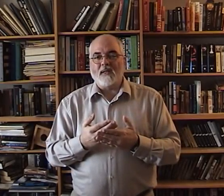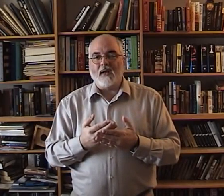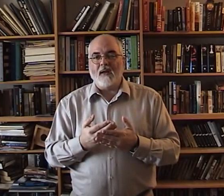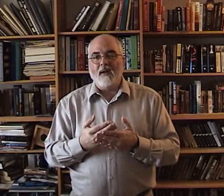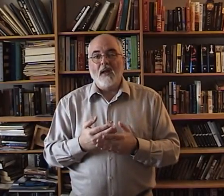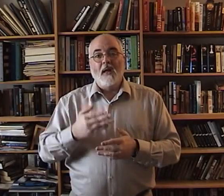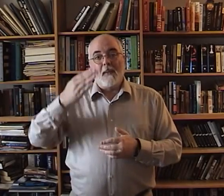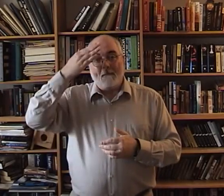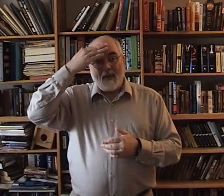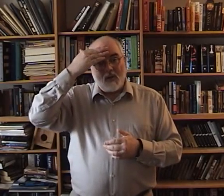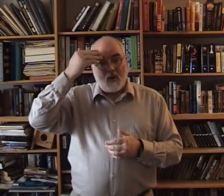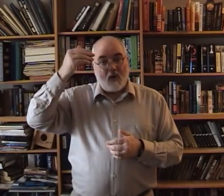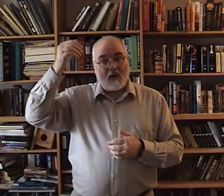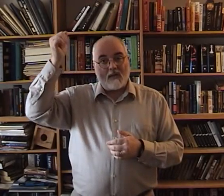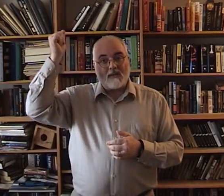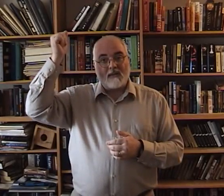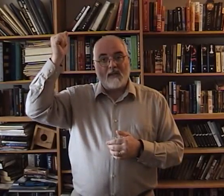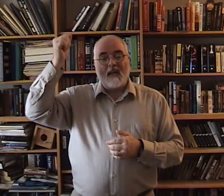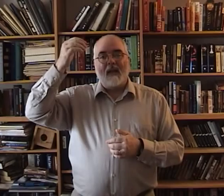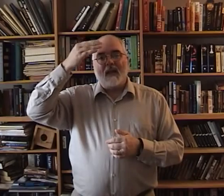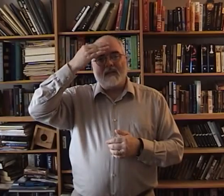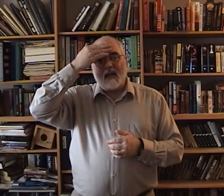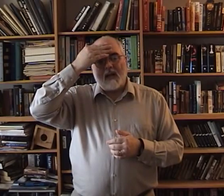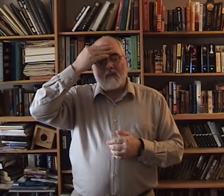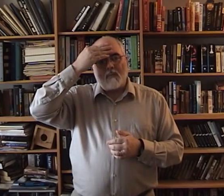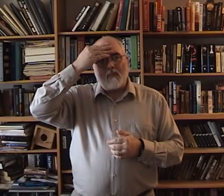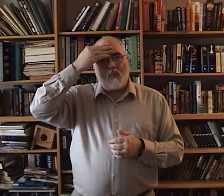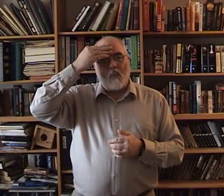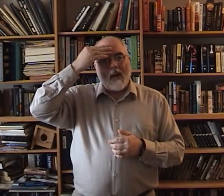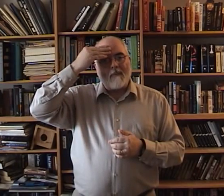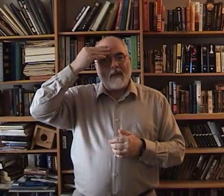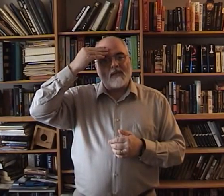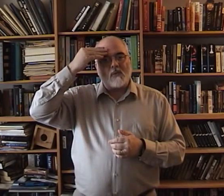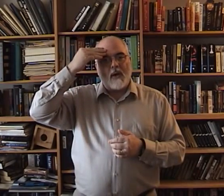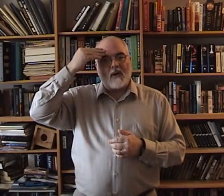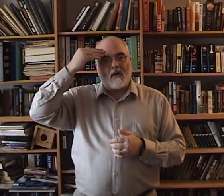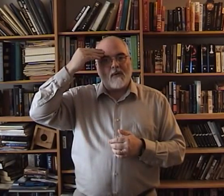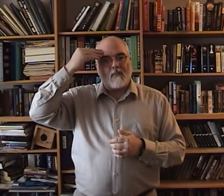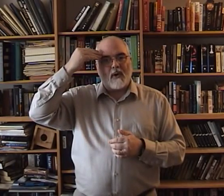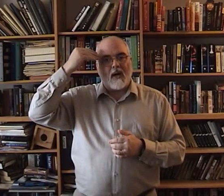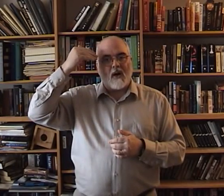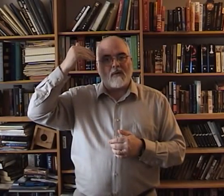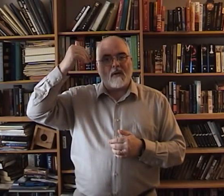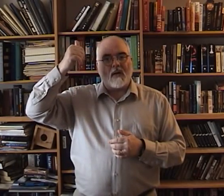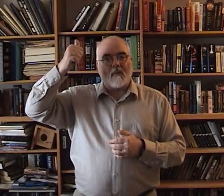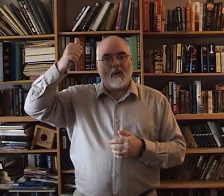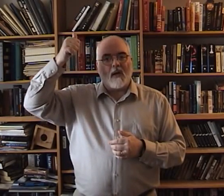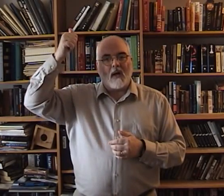seen. Because, it's kind of like wiping the sweat off your brow and then coming up.